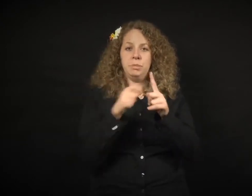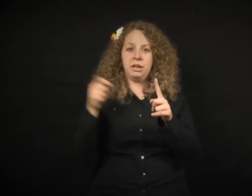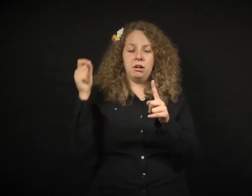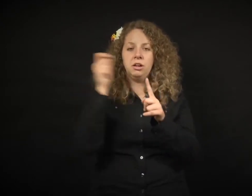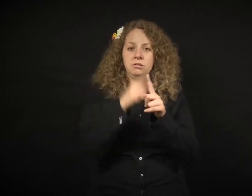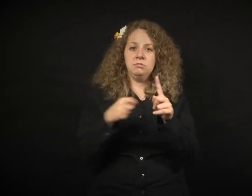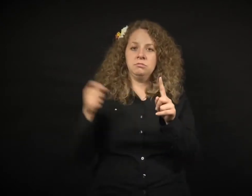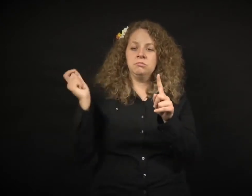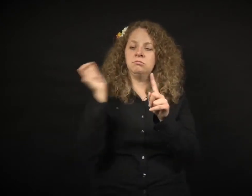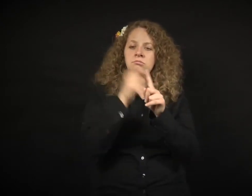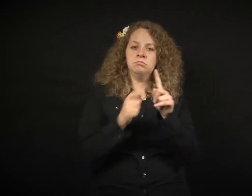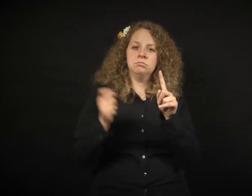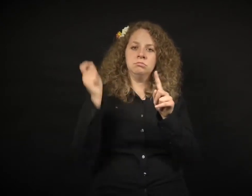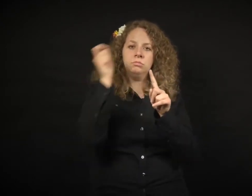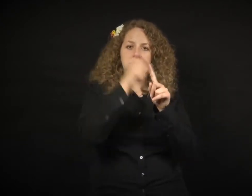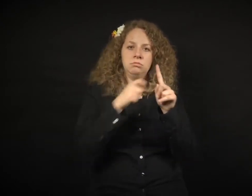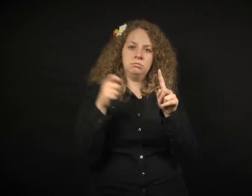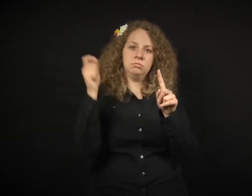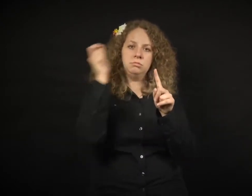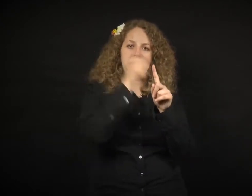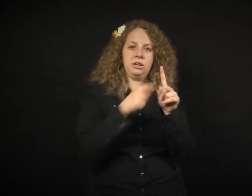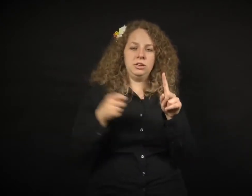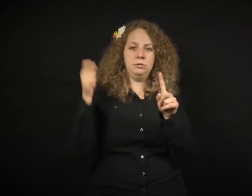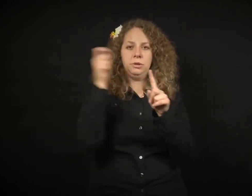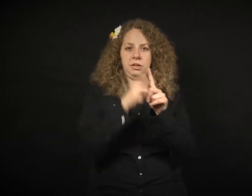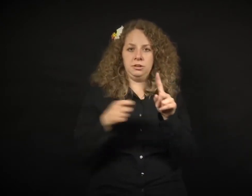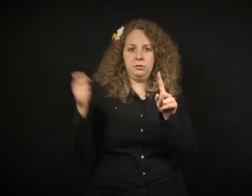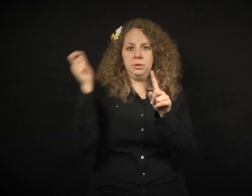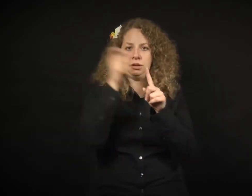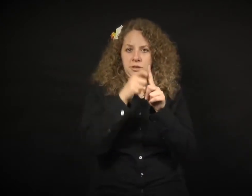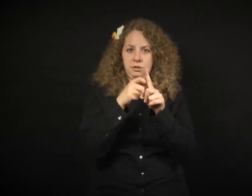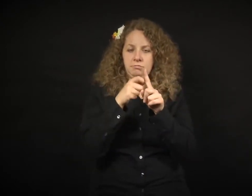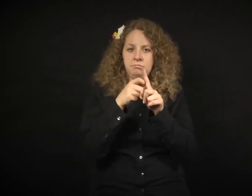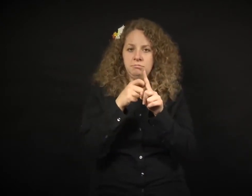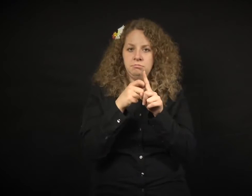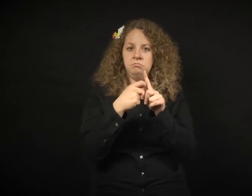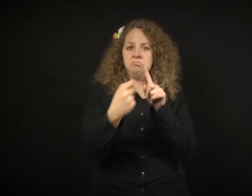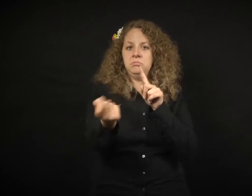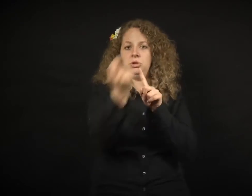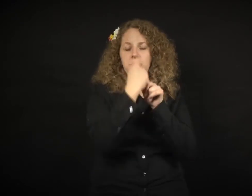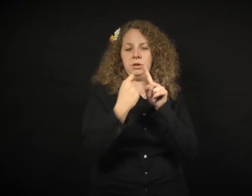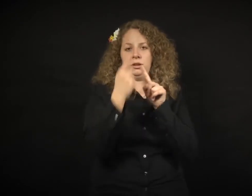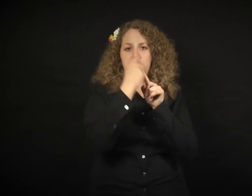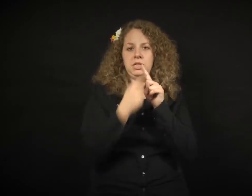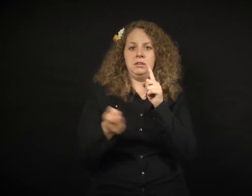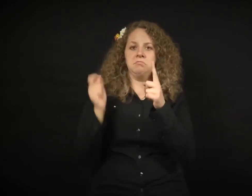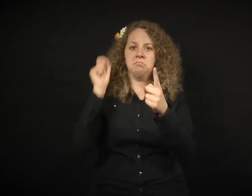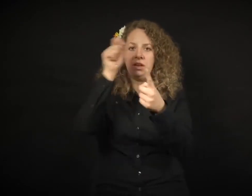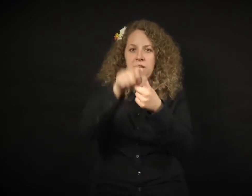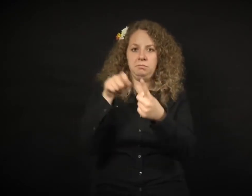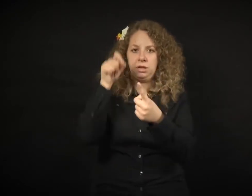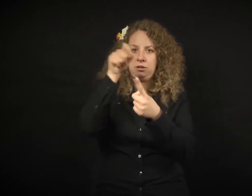pick on. Pick on you, pick on you, pick on you. You can pick on me, I can pick on